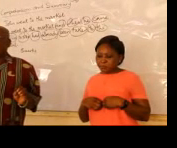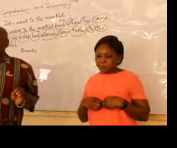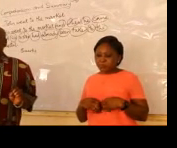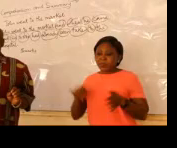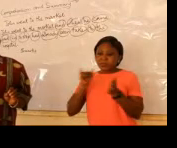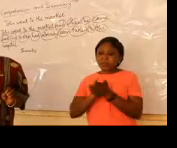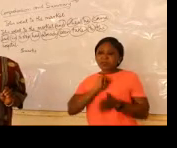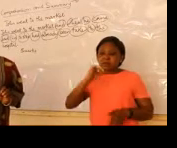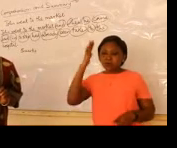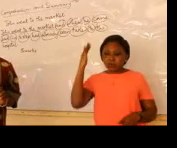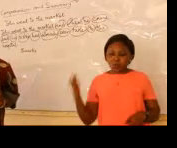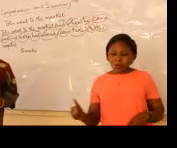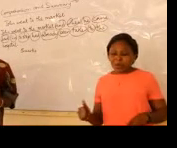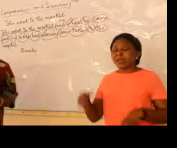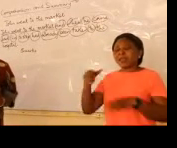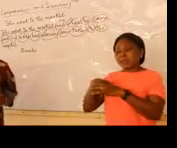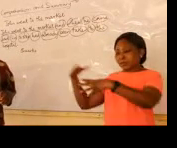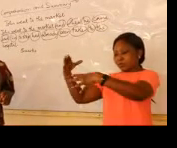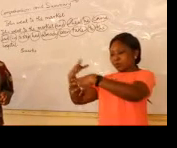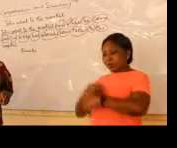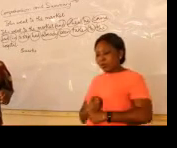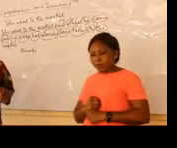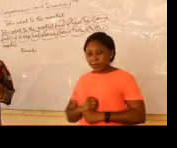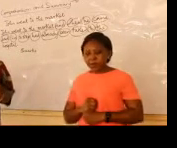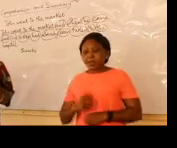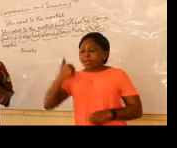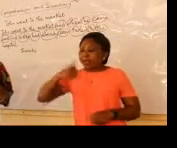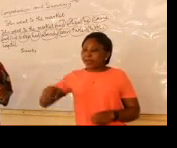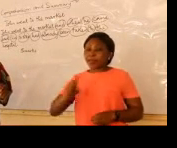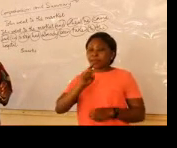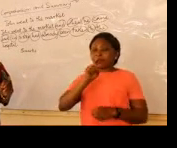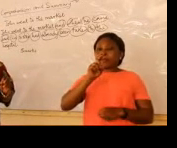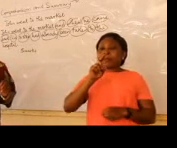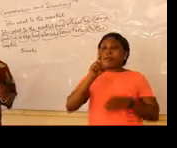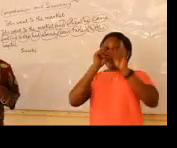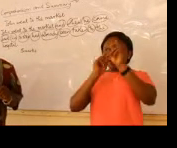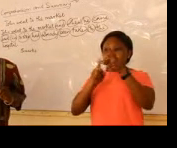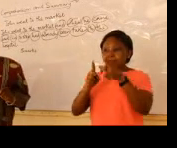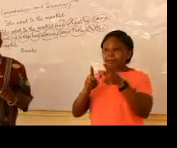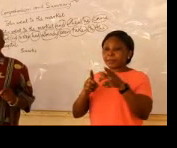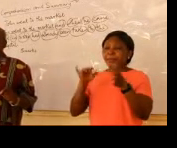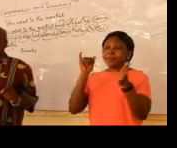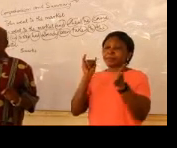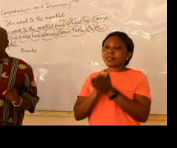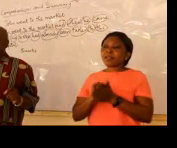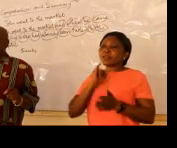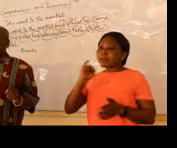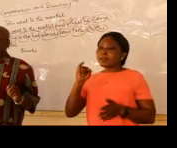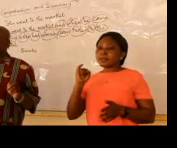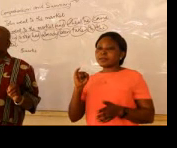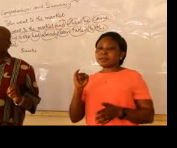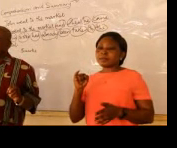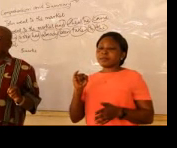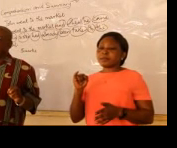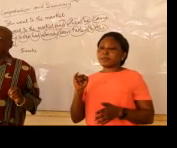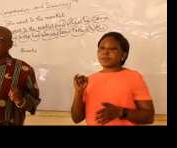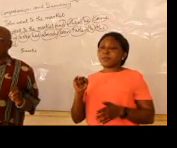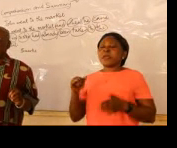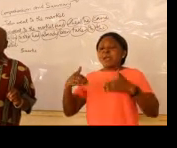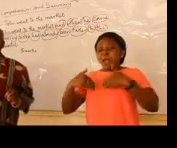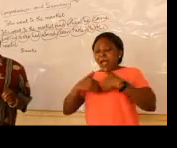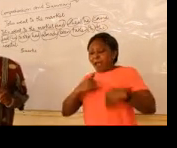that is why, in summary, any answer that is containing